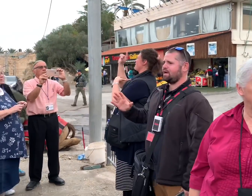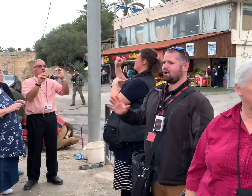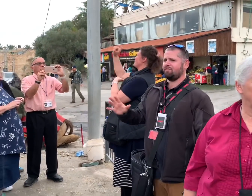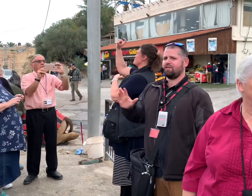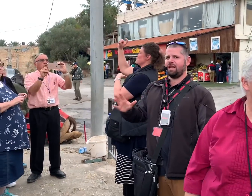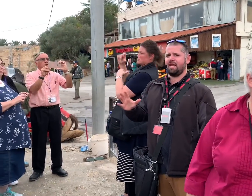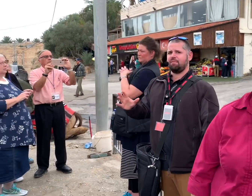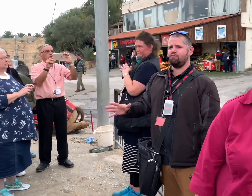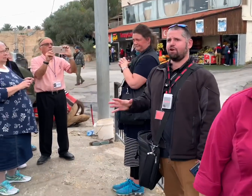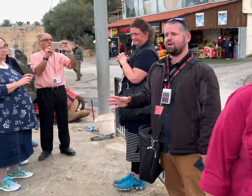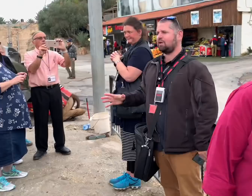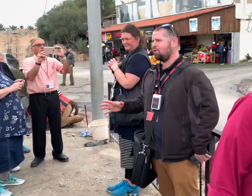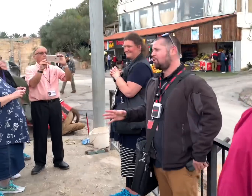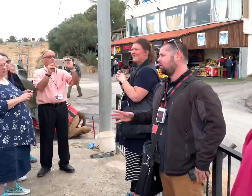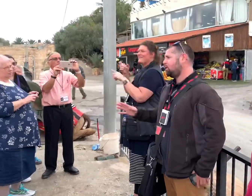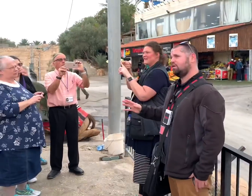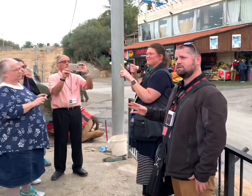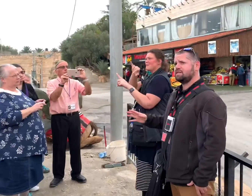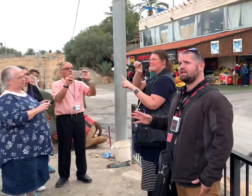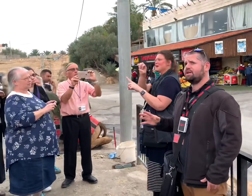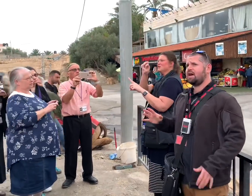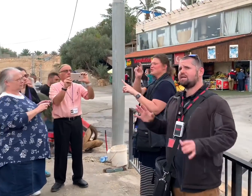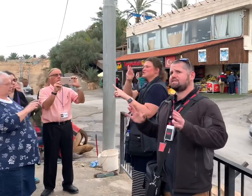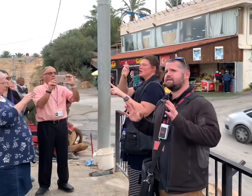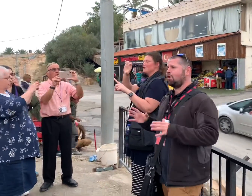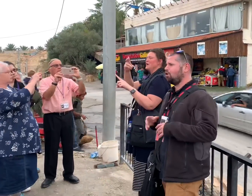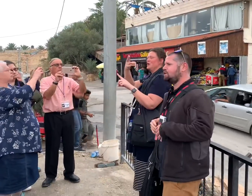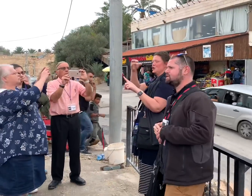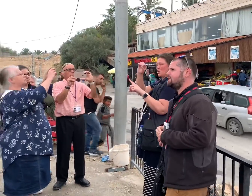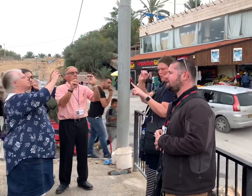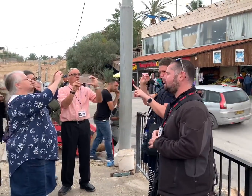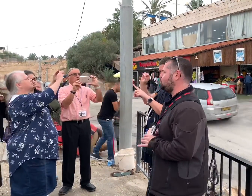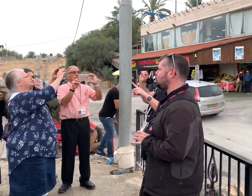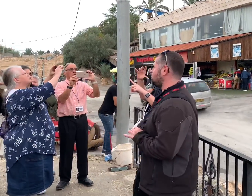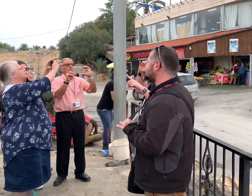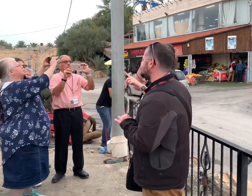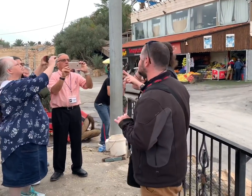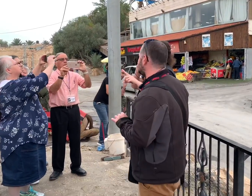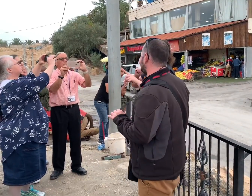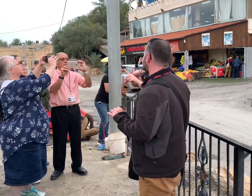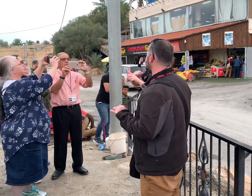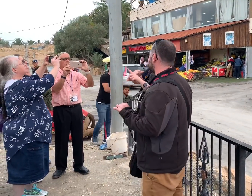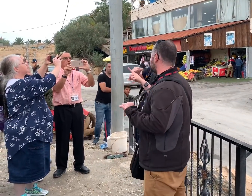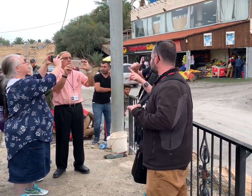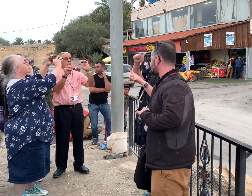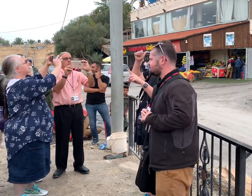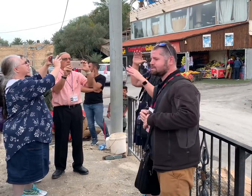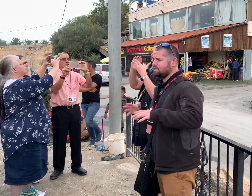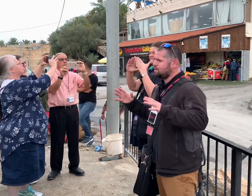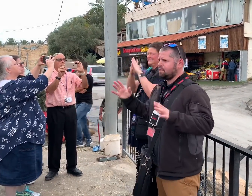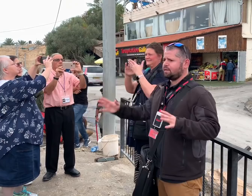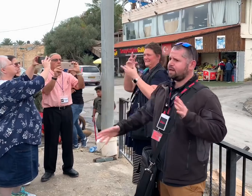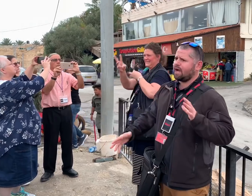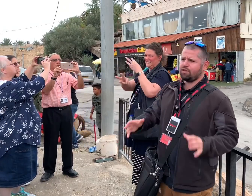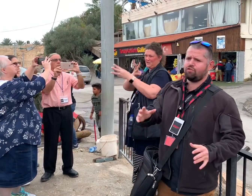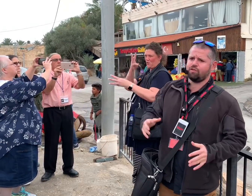the meaning of the name Jericho. Considered as the oldest city in the world, as I said, this place has